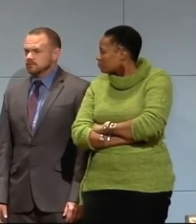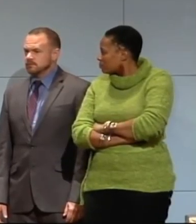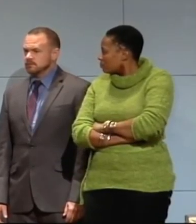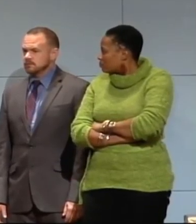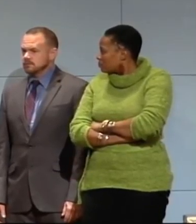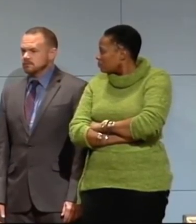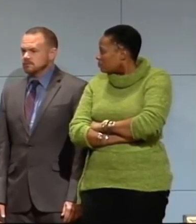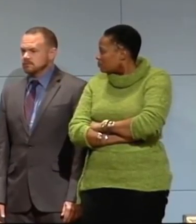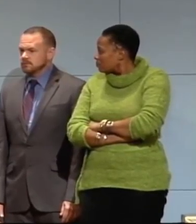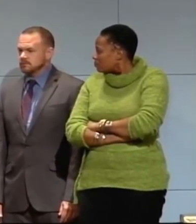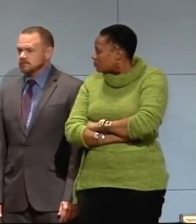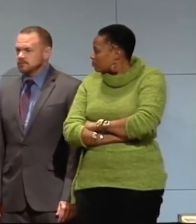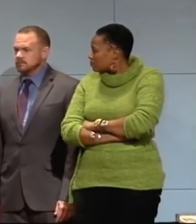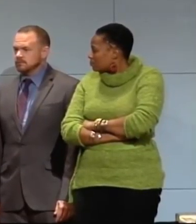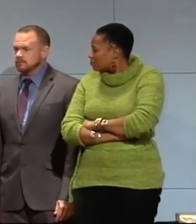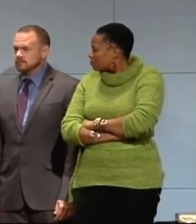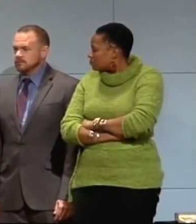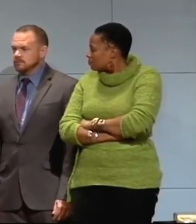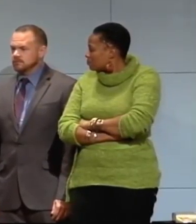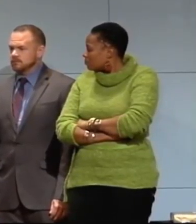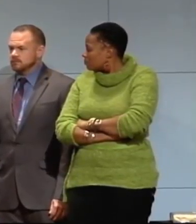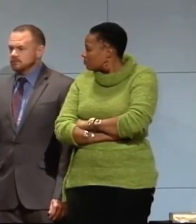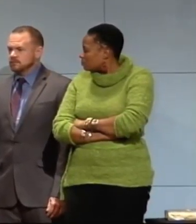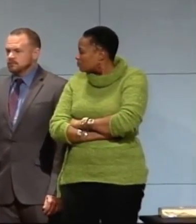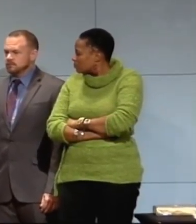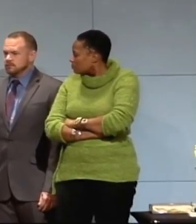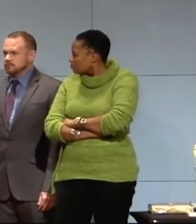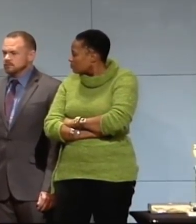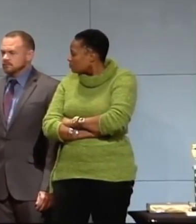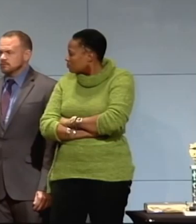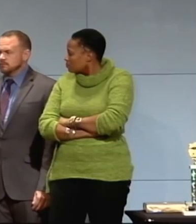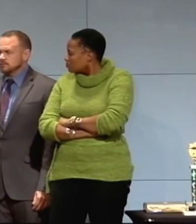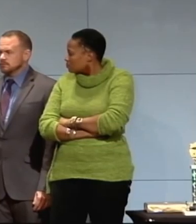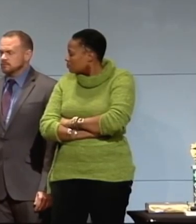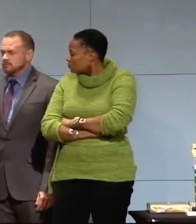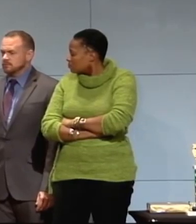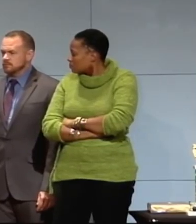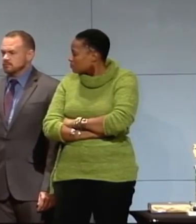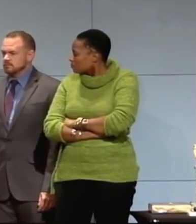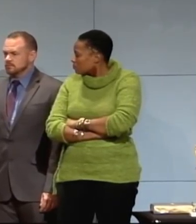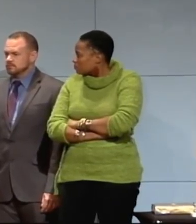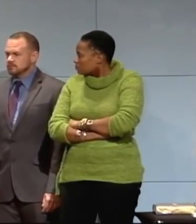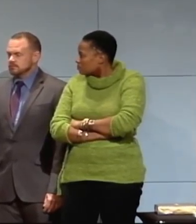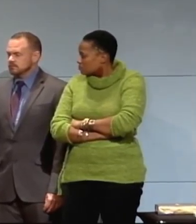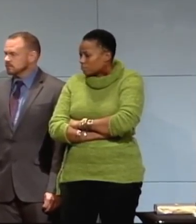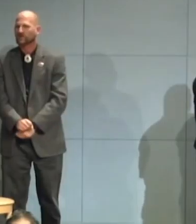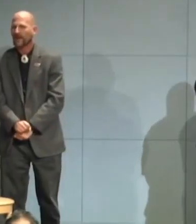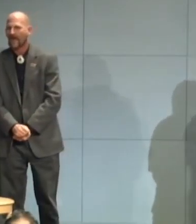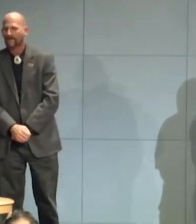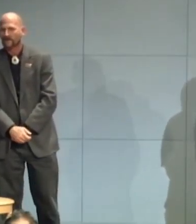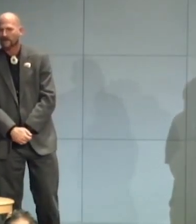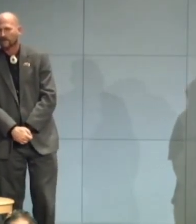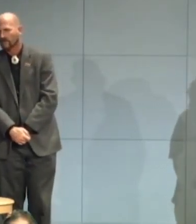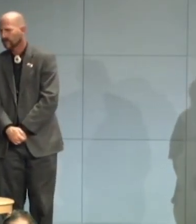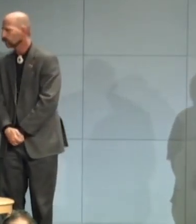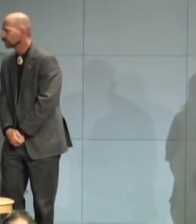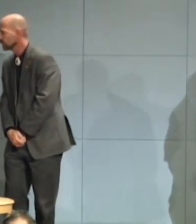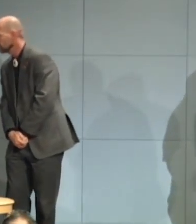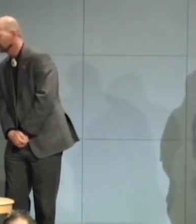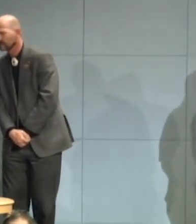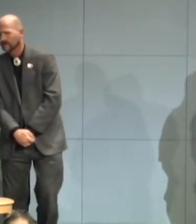about it. If we get to that place in 25 years where half of the population are people of color and half are white, and